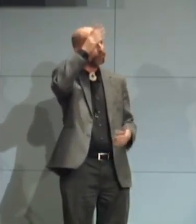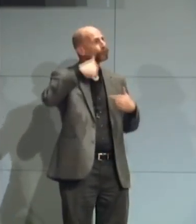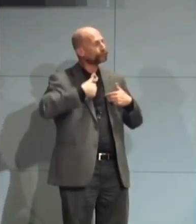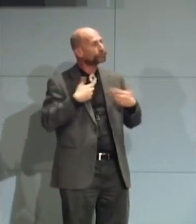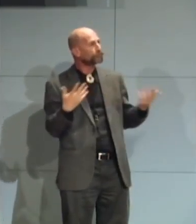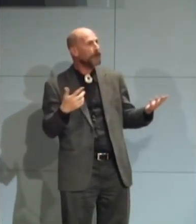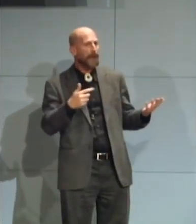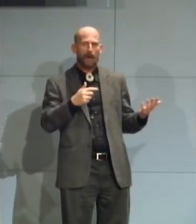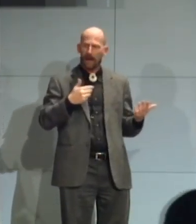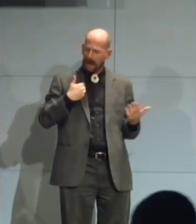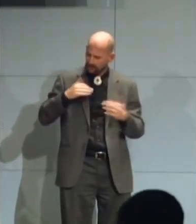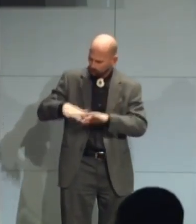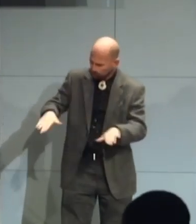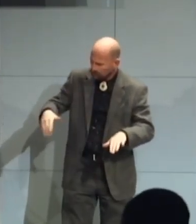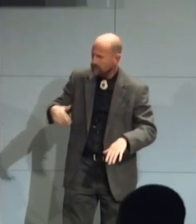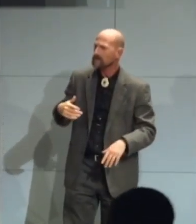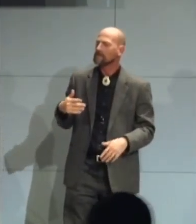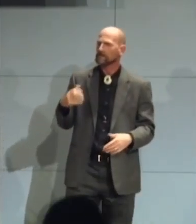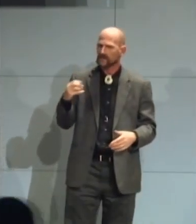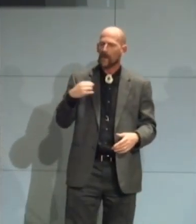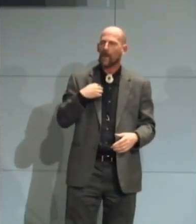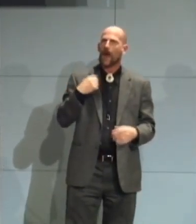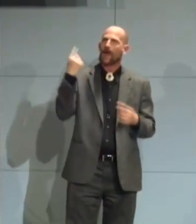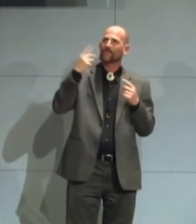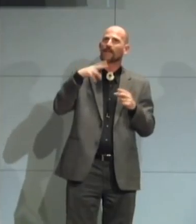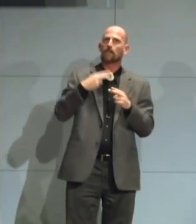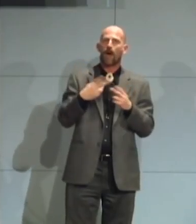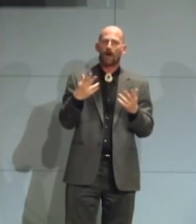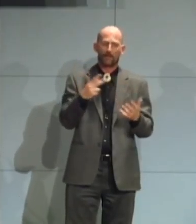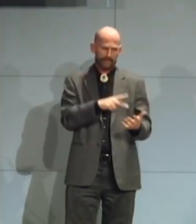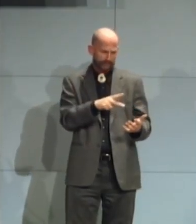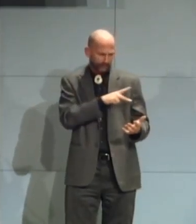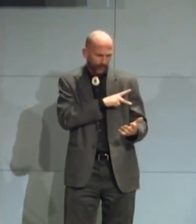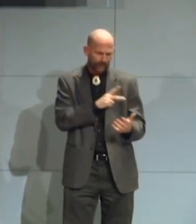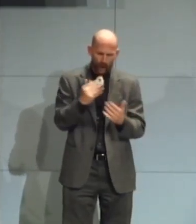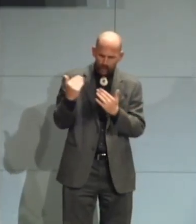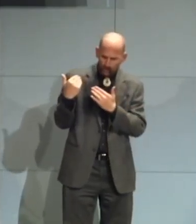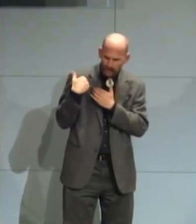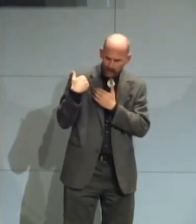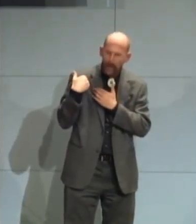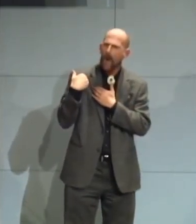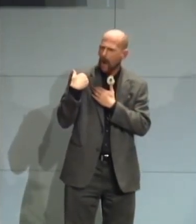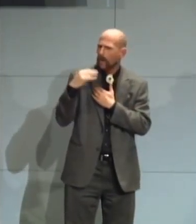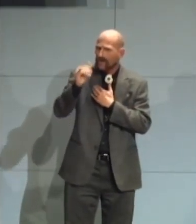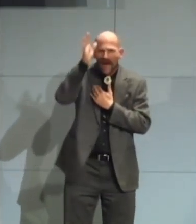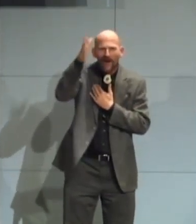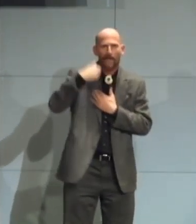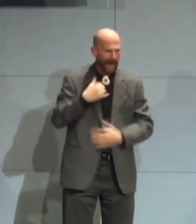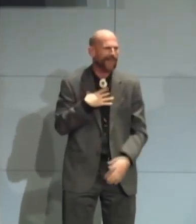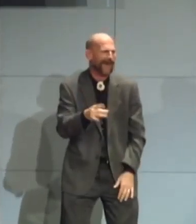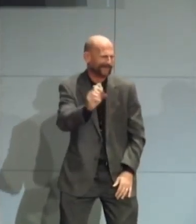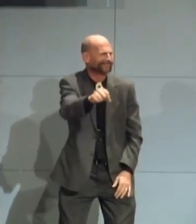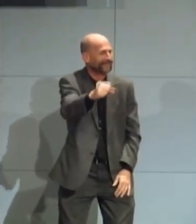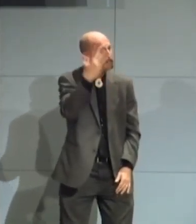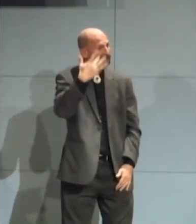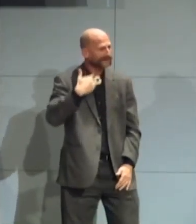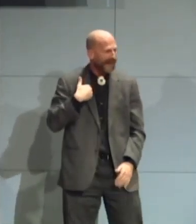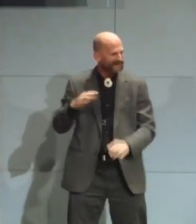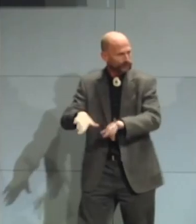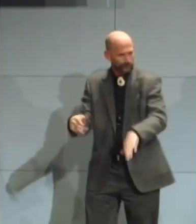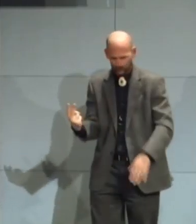talking to a small group of people and I'm talking about their white privilege, you can imagine that if it's a